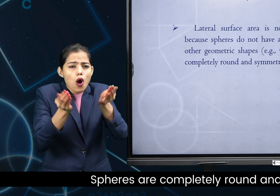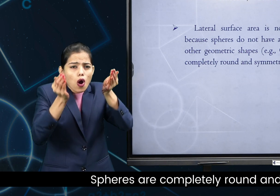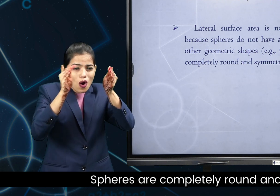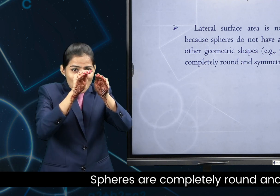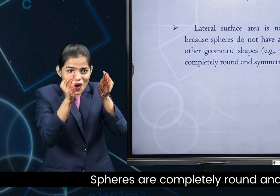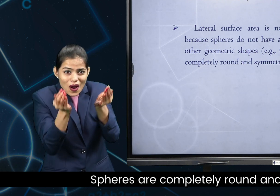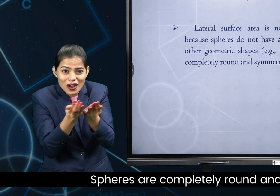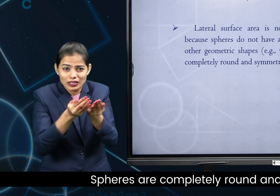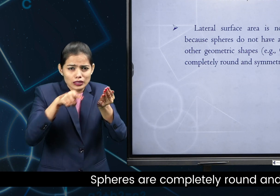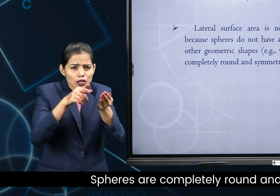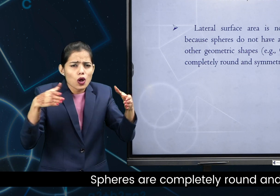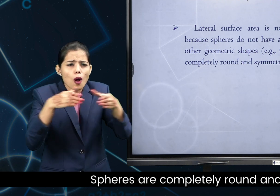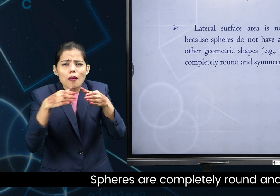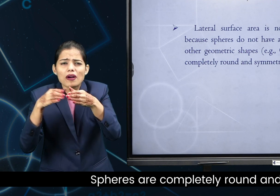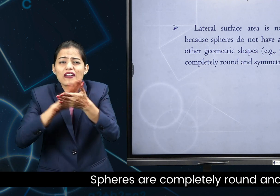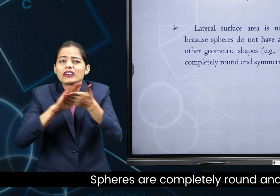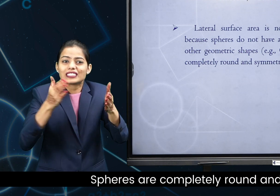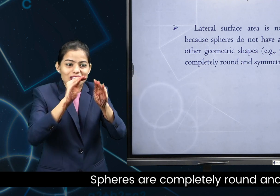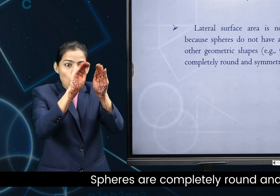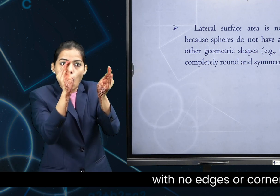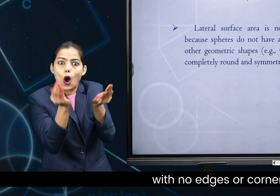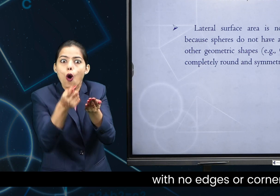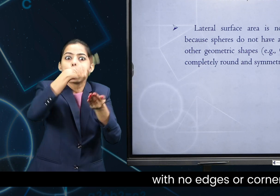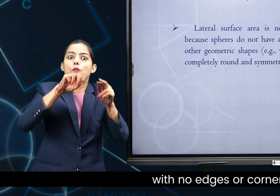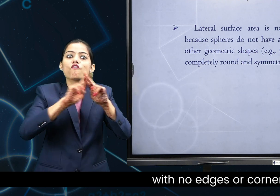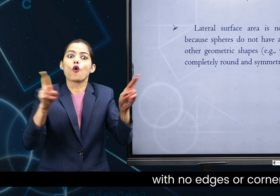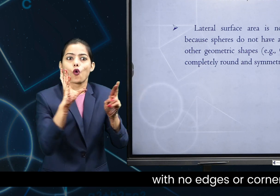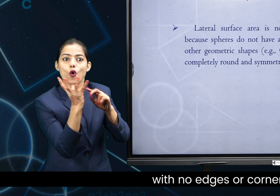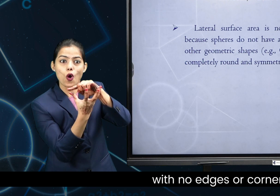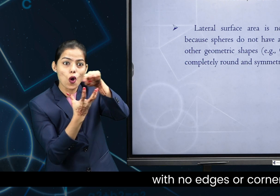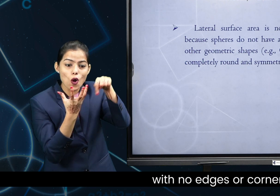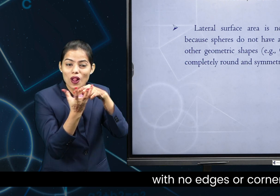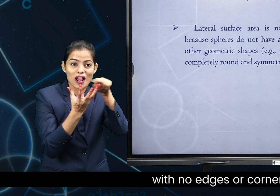Spheres are completely round and symmetrical with no edges or corners.